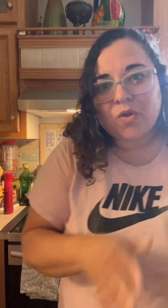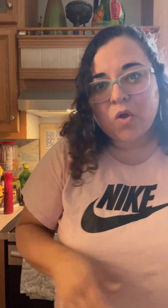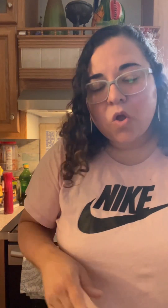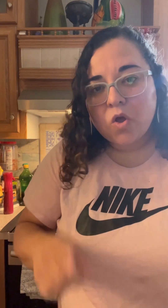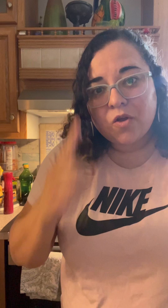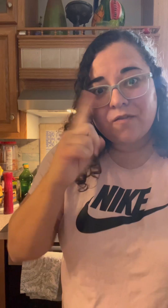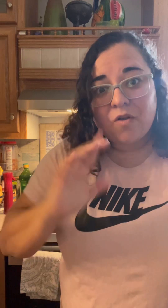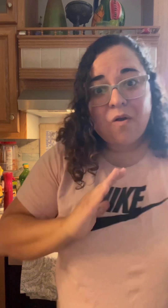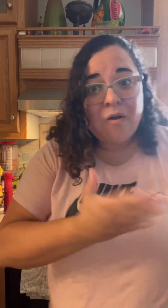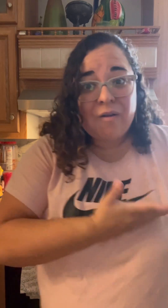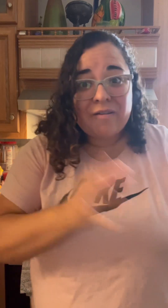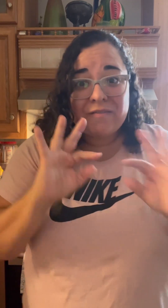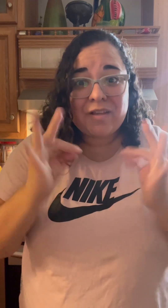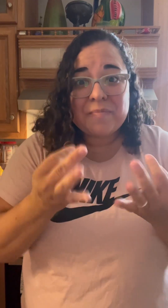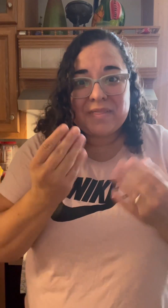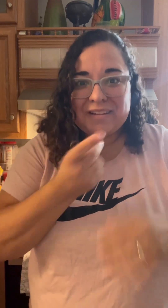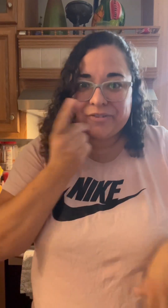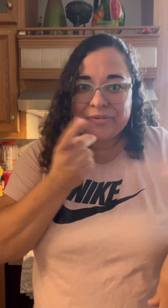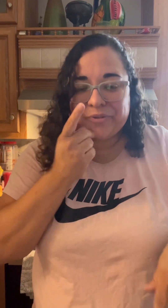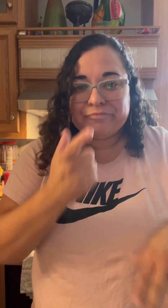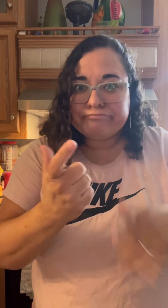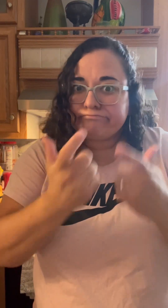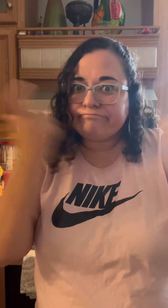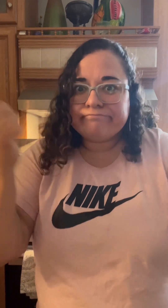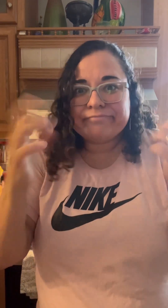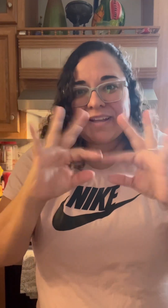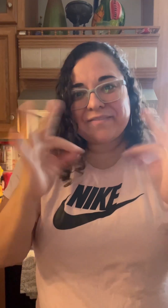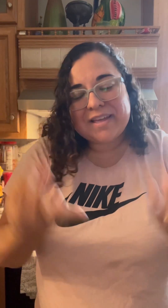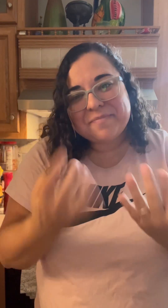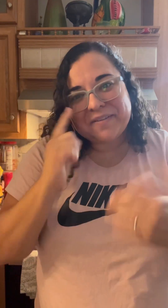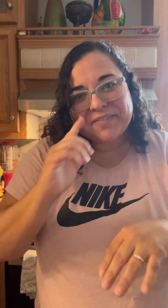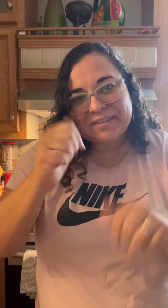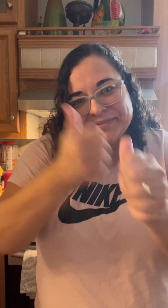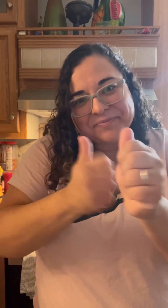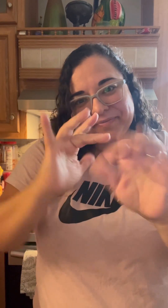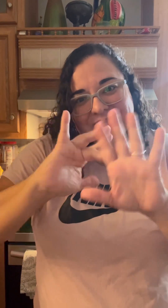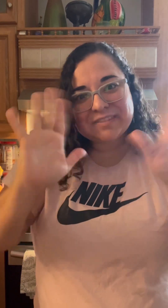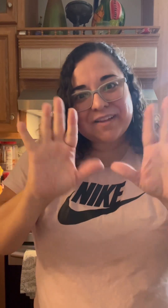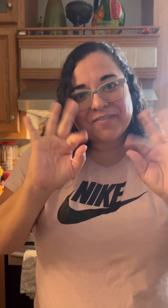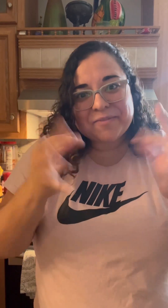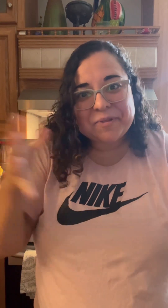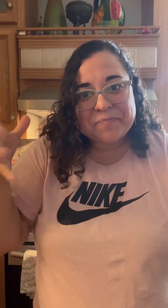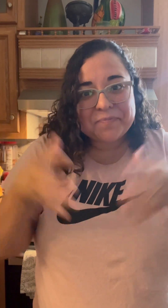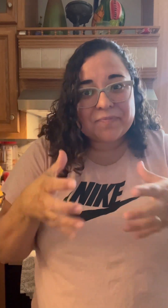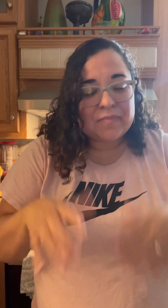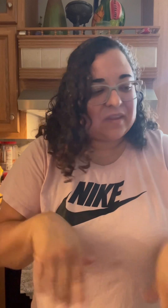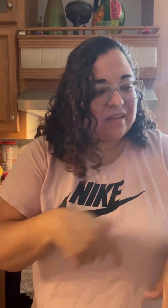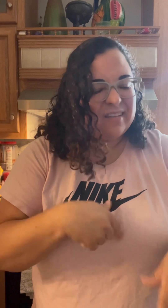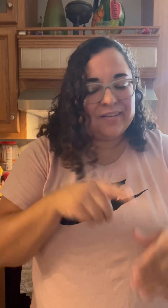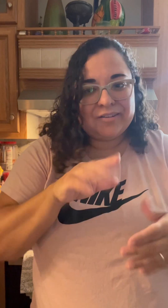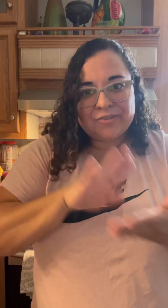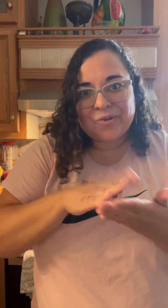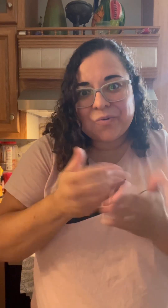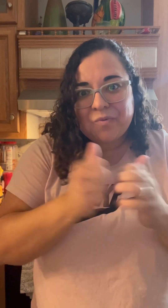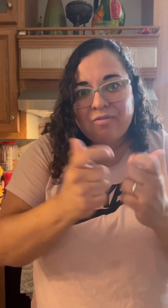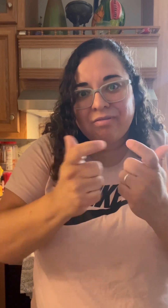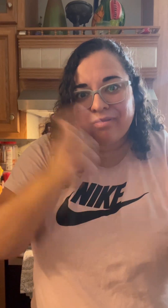here. For our size family, we get that huge amount of sausage, but for your family, you probably